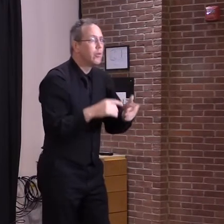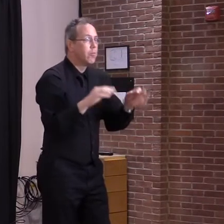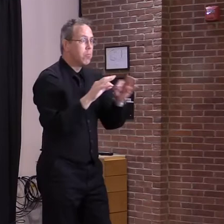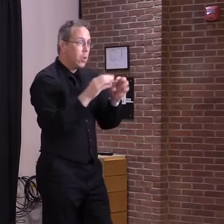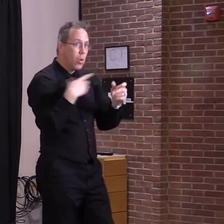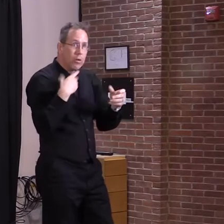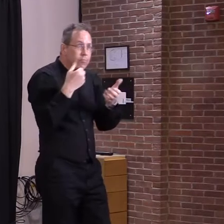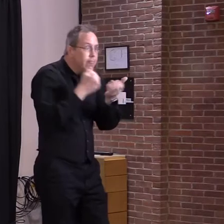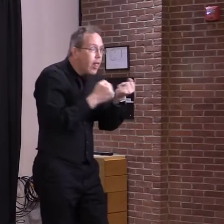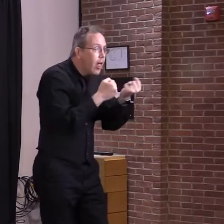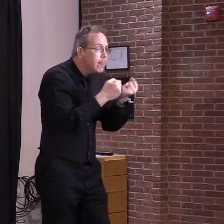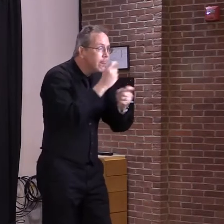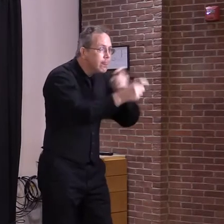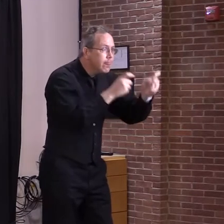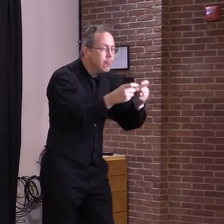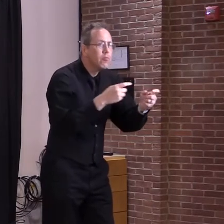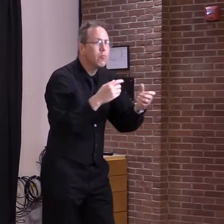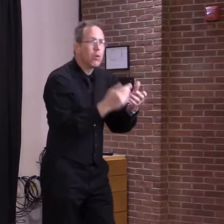roll, the better off.